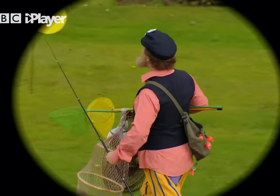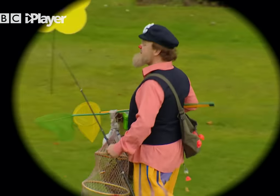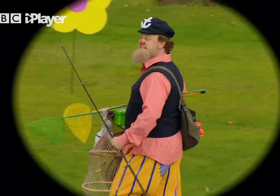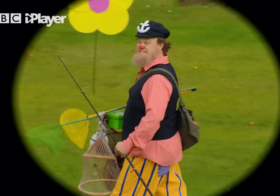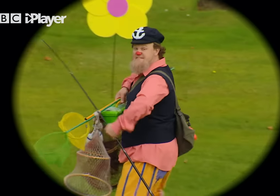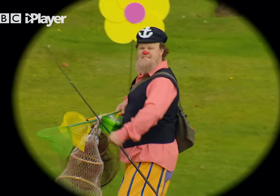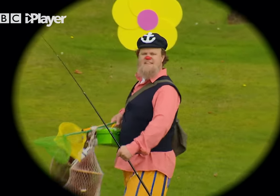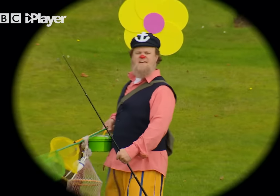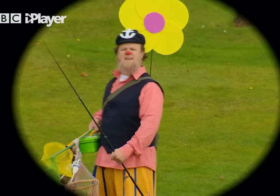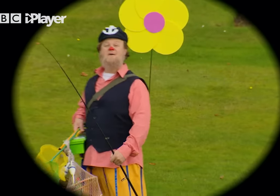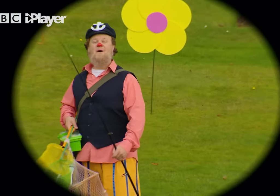Bye, Fisherman Tumble.